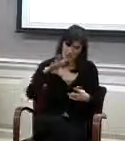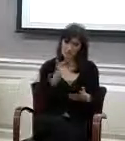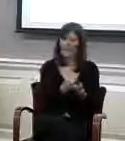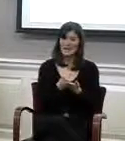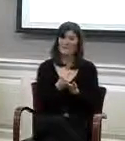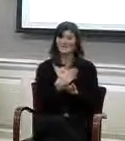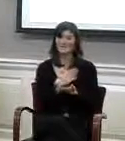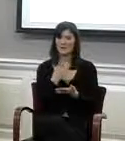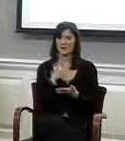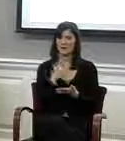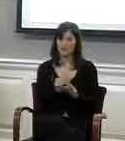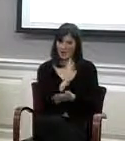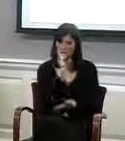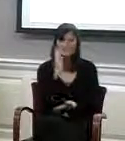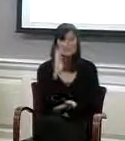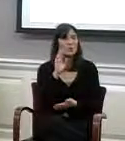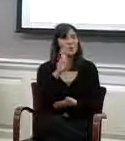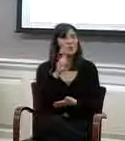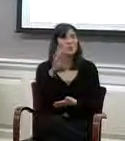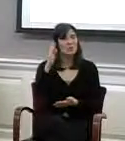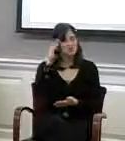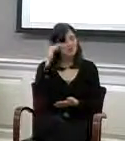upholding their formal responsibilities to